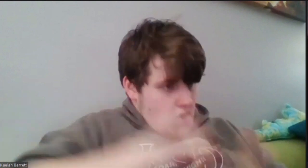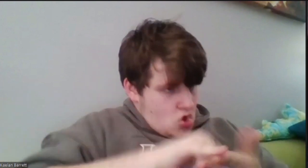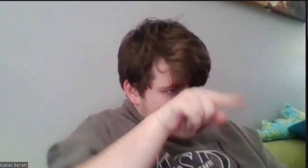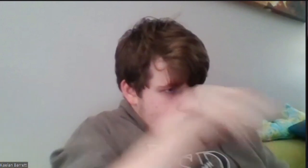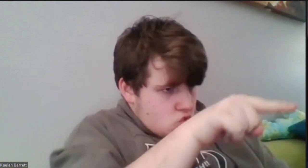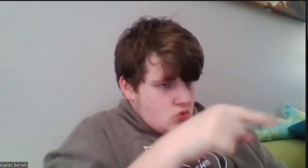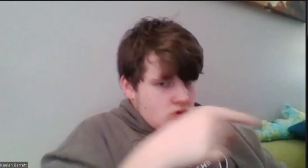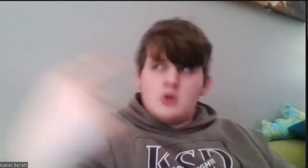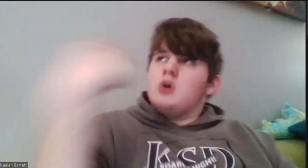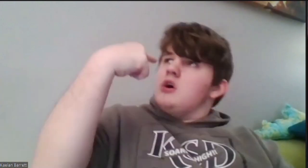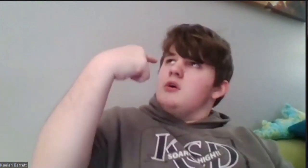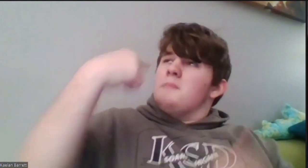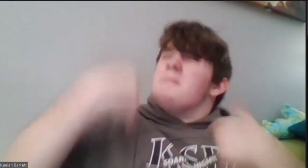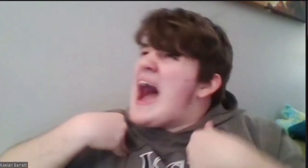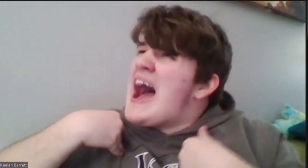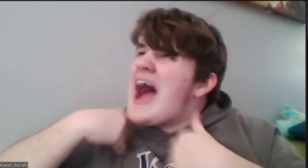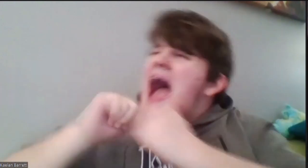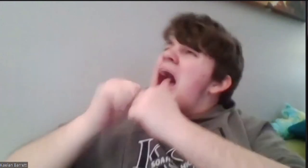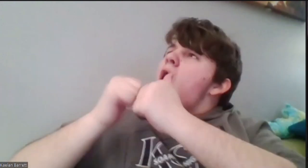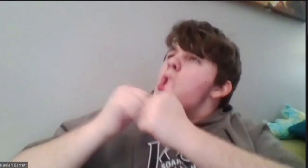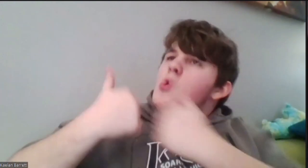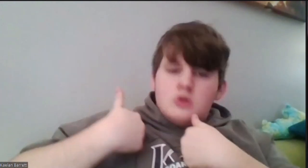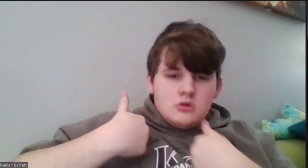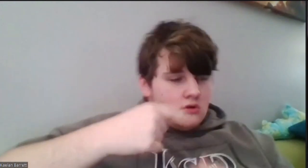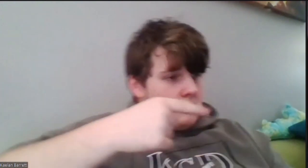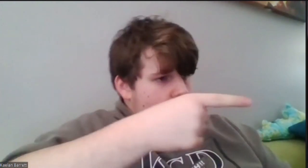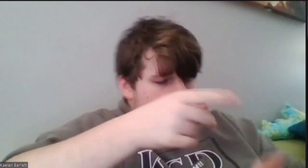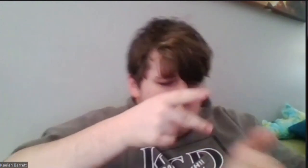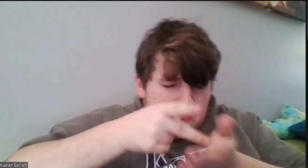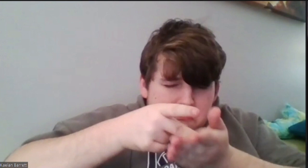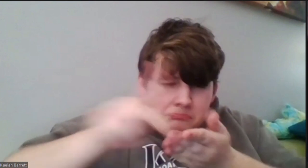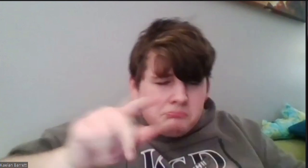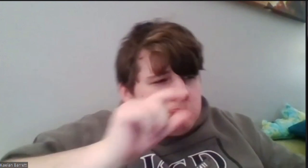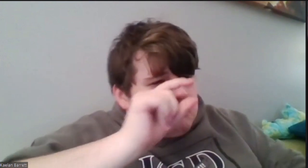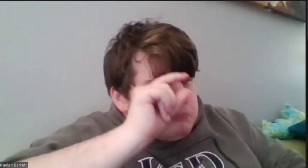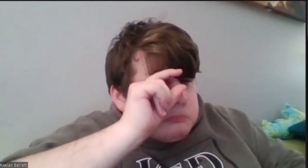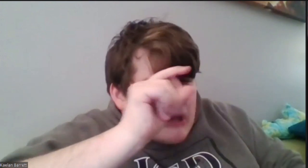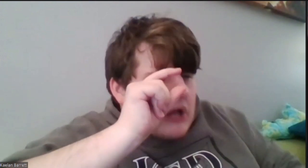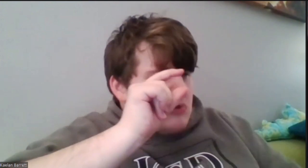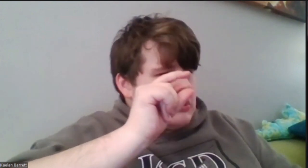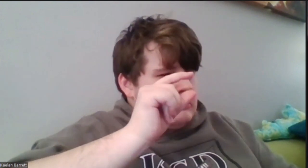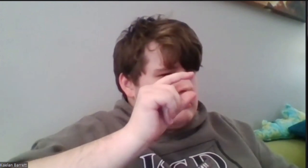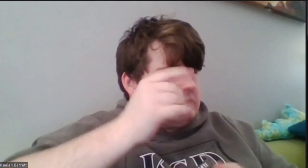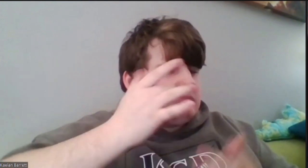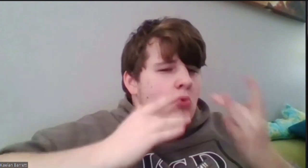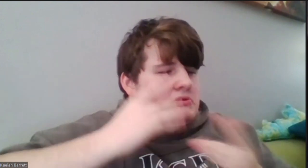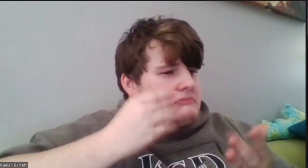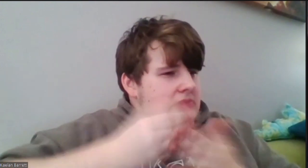"No, it's not your assistant's fault. It's your fault. You pay him such